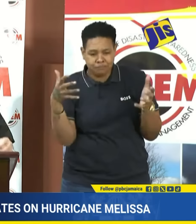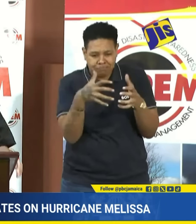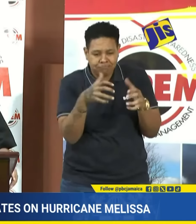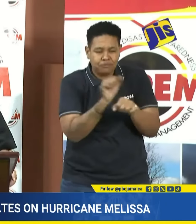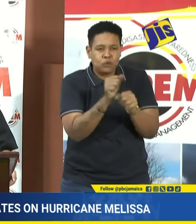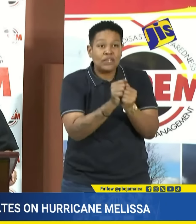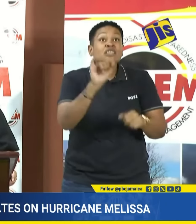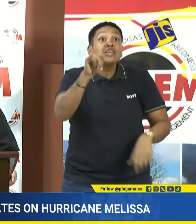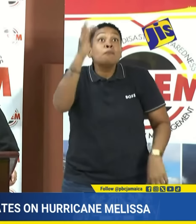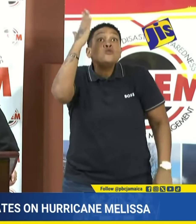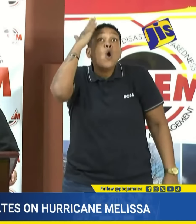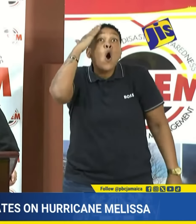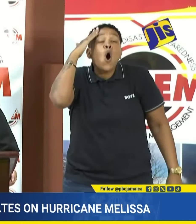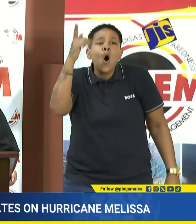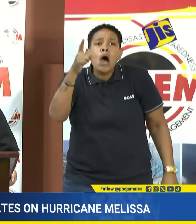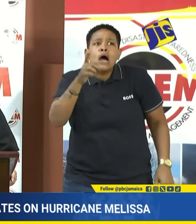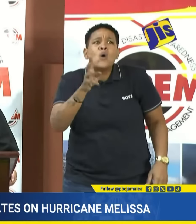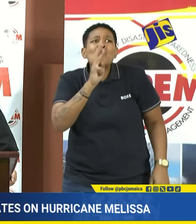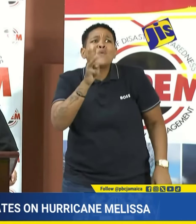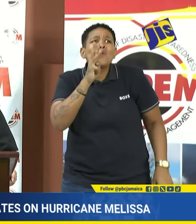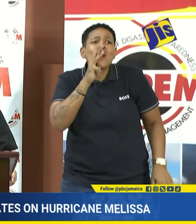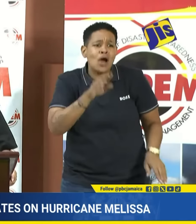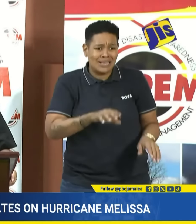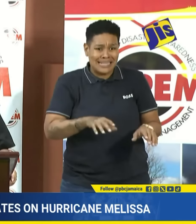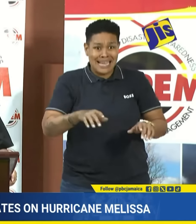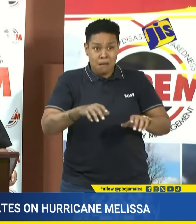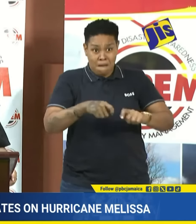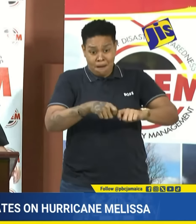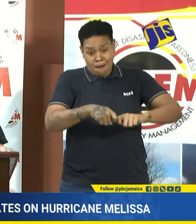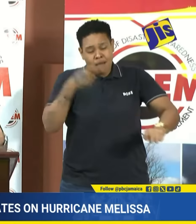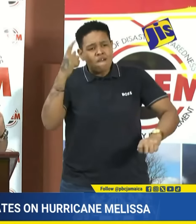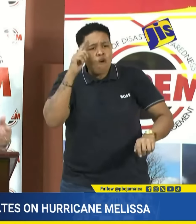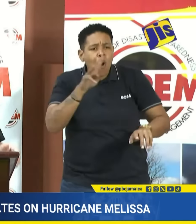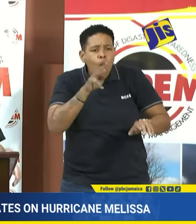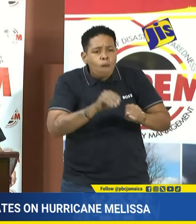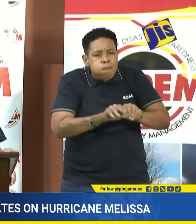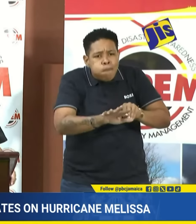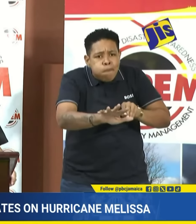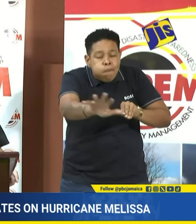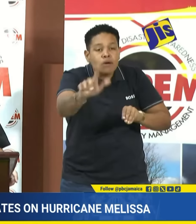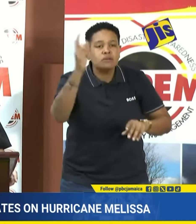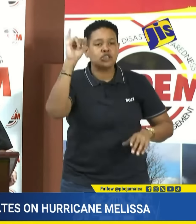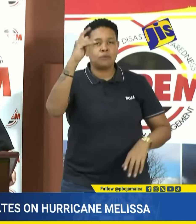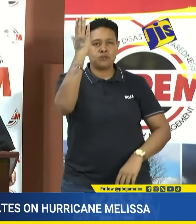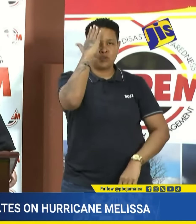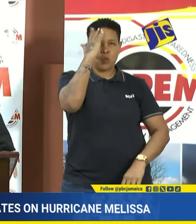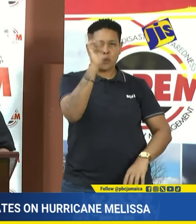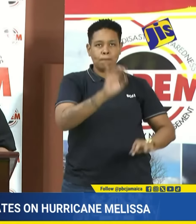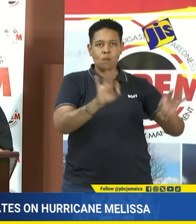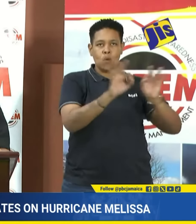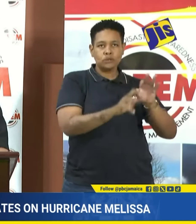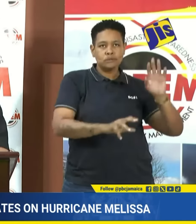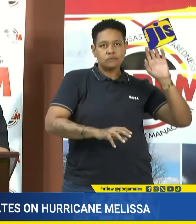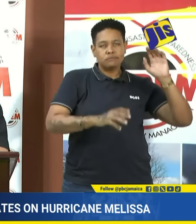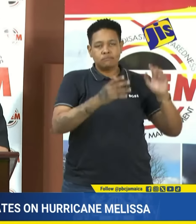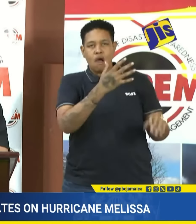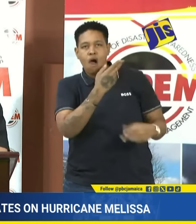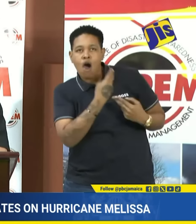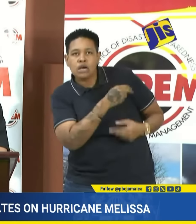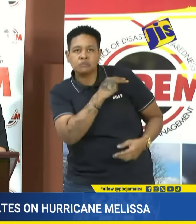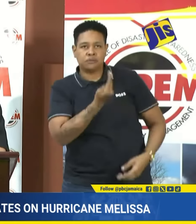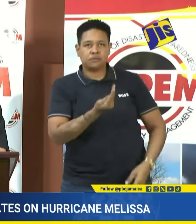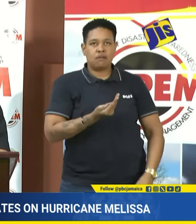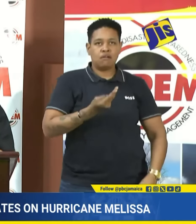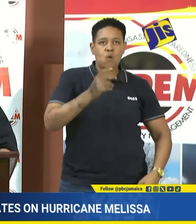the pumps that are critical for supply of hospitals, of infirmaries, of places of safety, of places of detention, so that they can